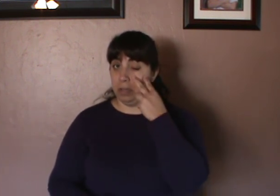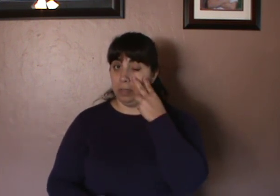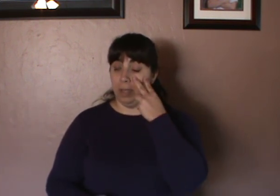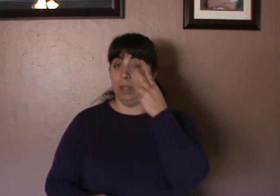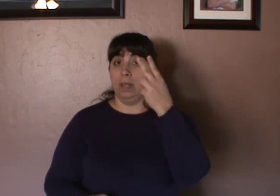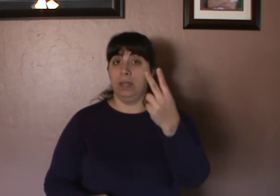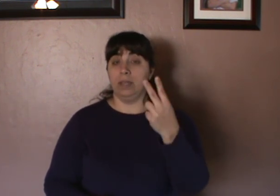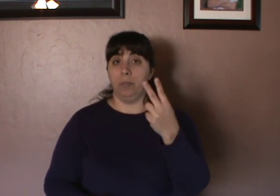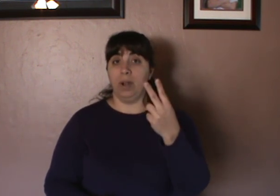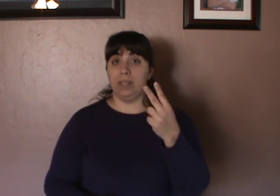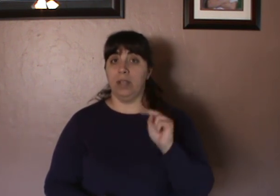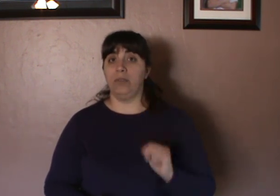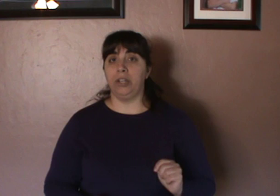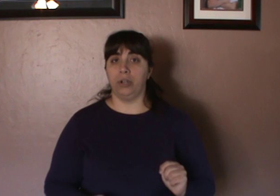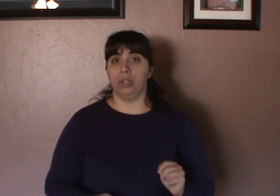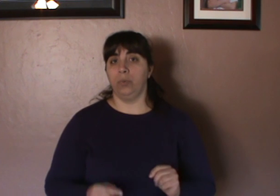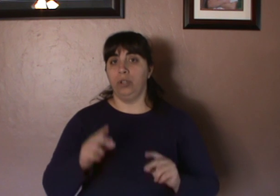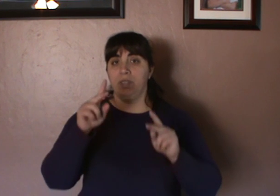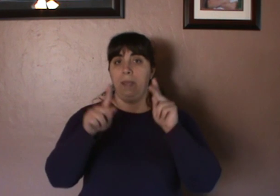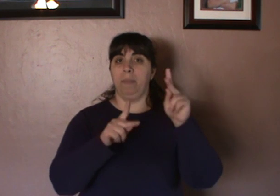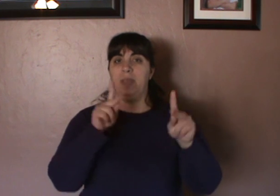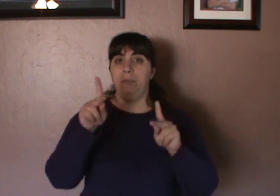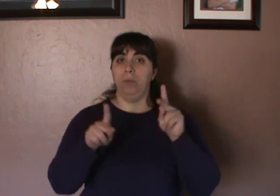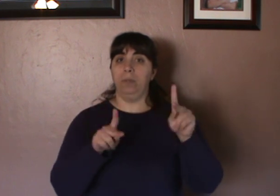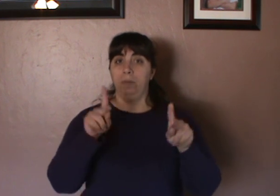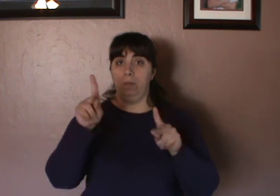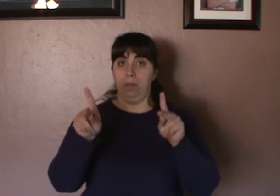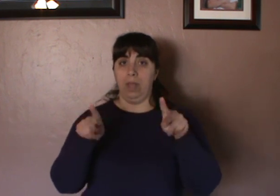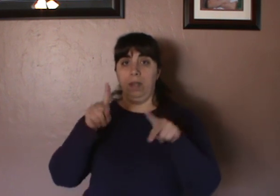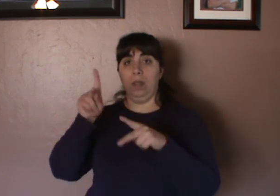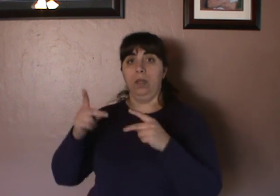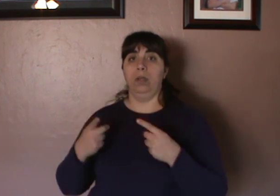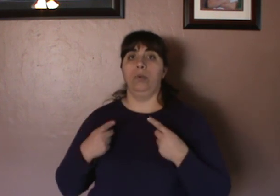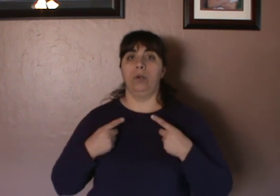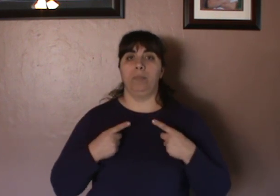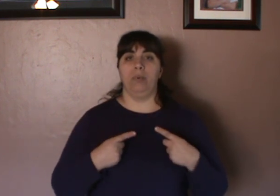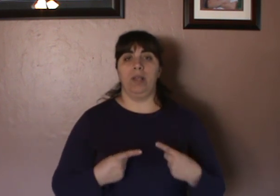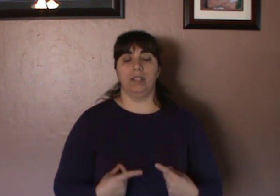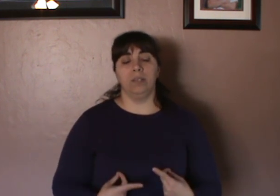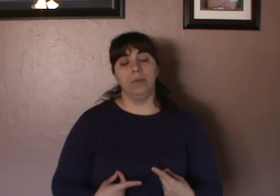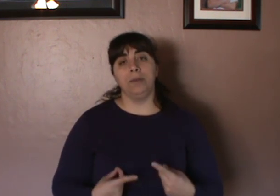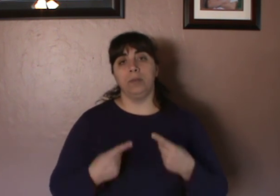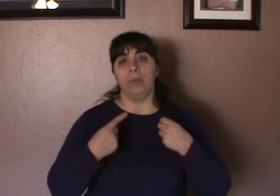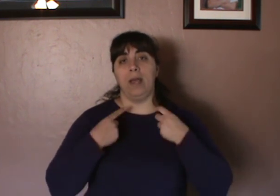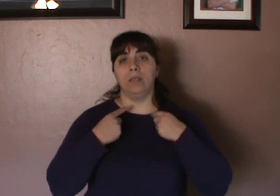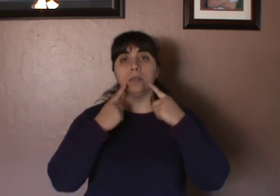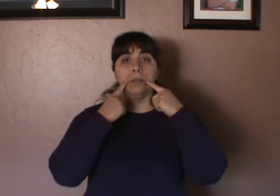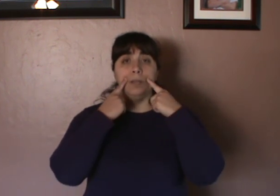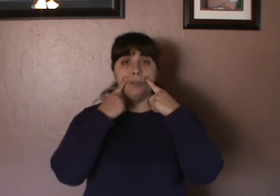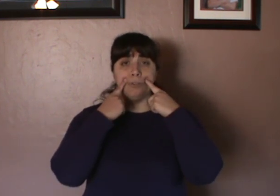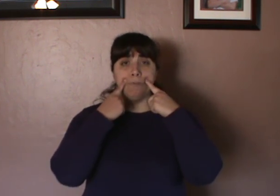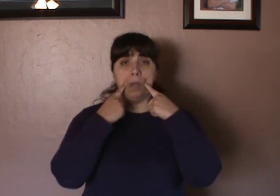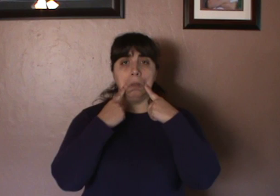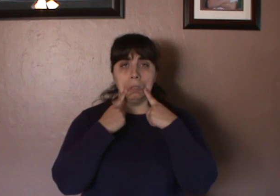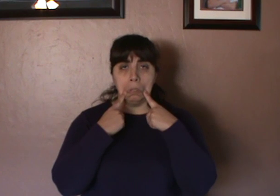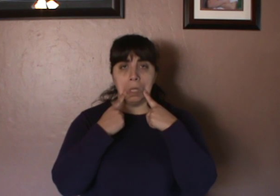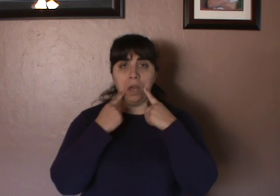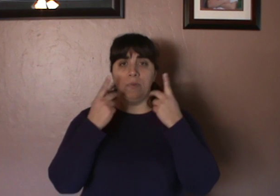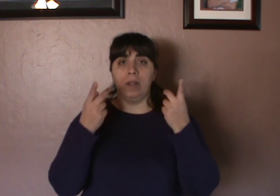see, depressing creatures. So we'll just say people, again, we're depressed. So when you're depressed, your smile goes down, right?